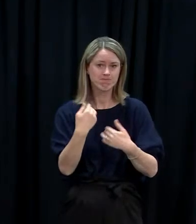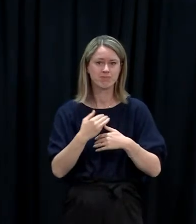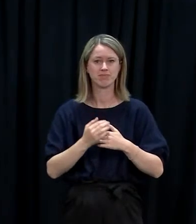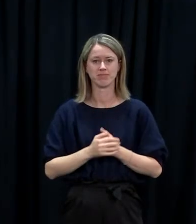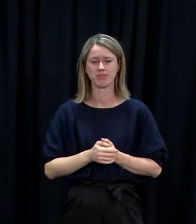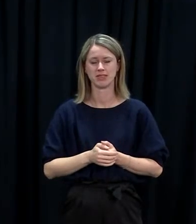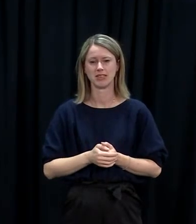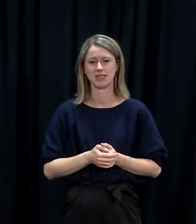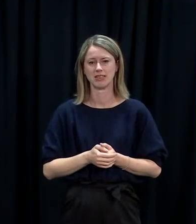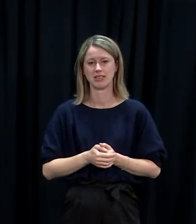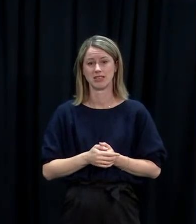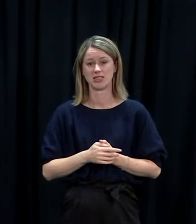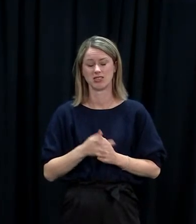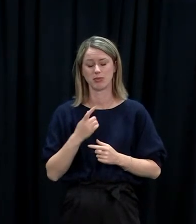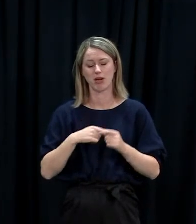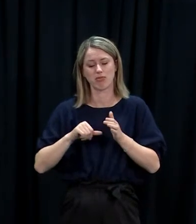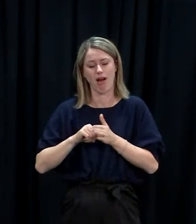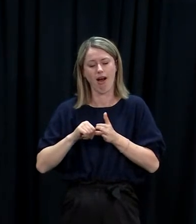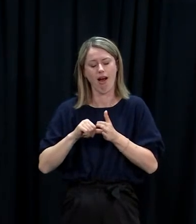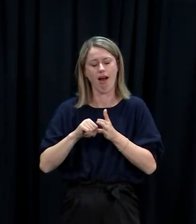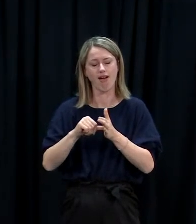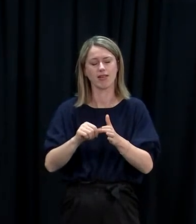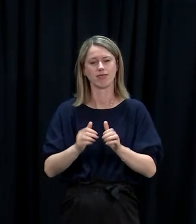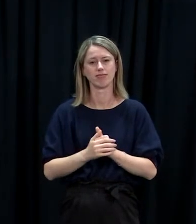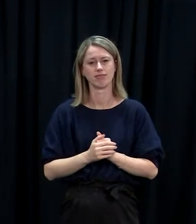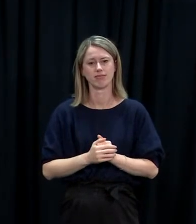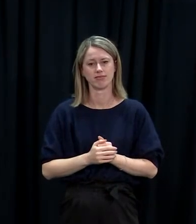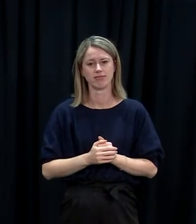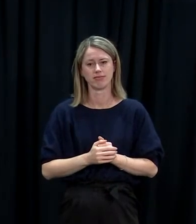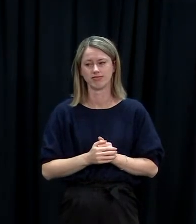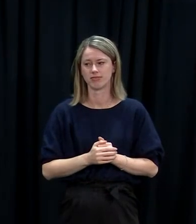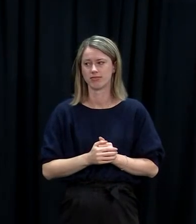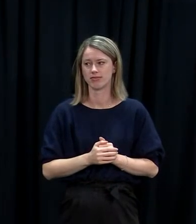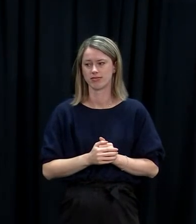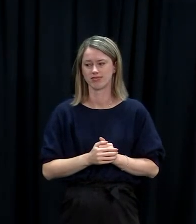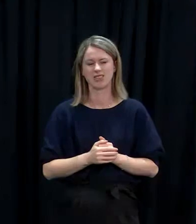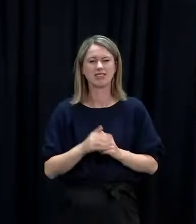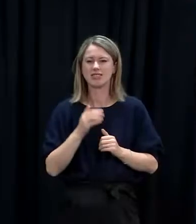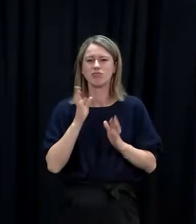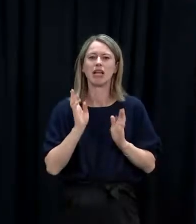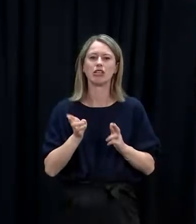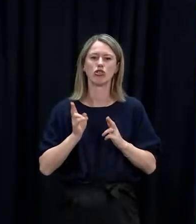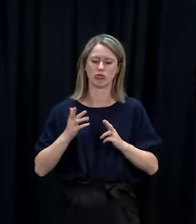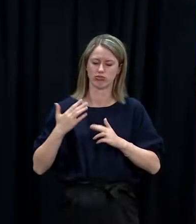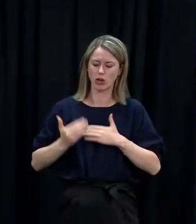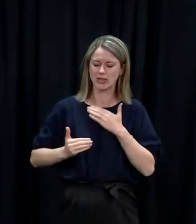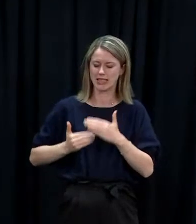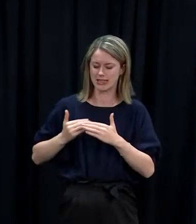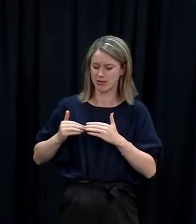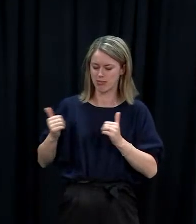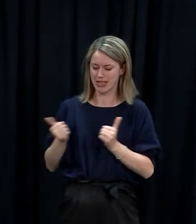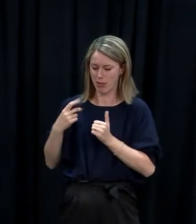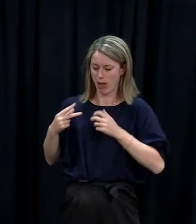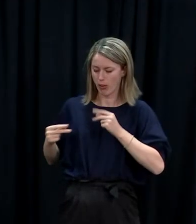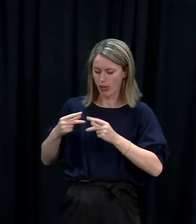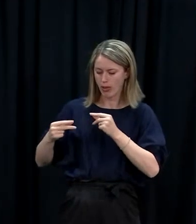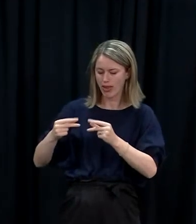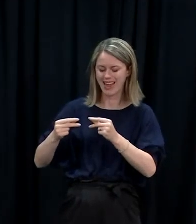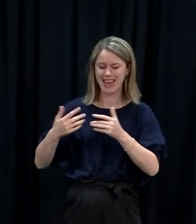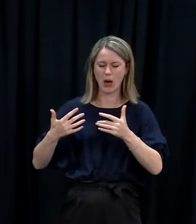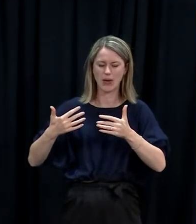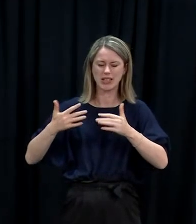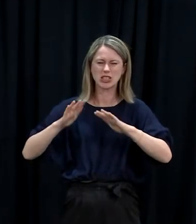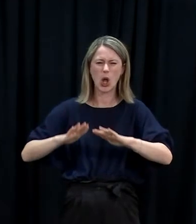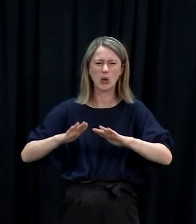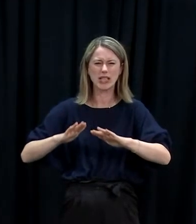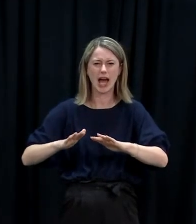you know, it is going to be harder and harder. So there's no question about that. We're always going to reach this point at some stage. We're certainly there now. We